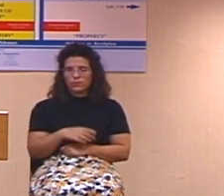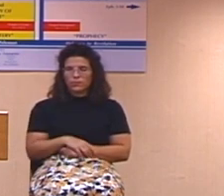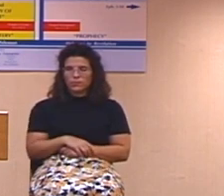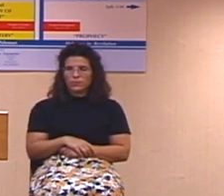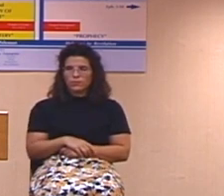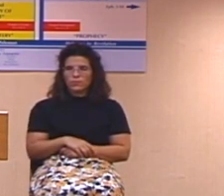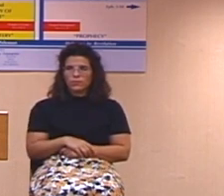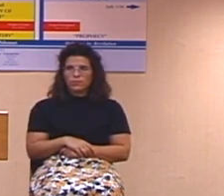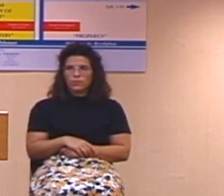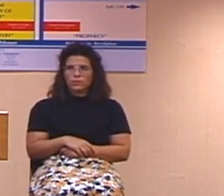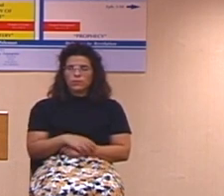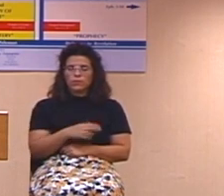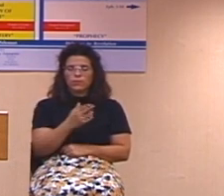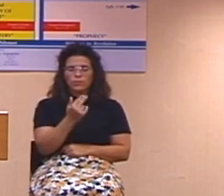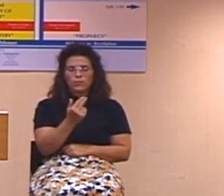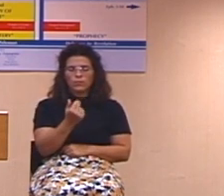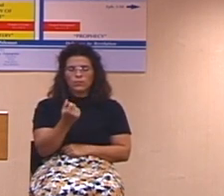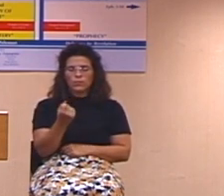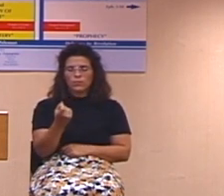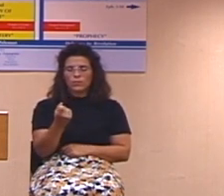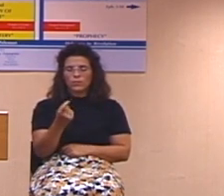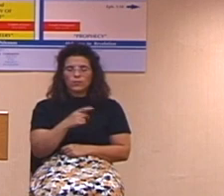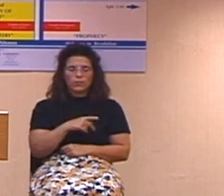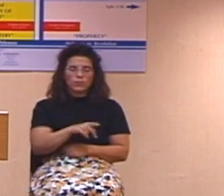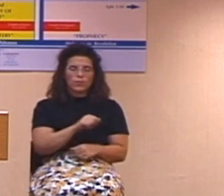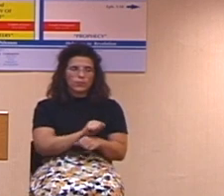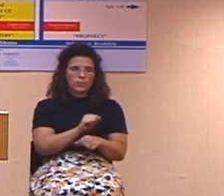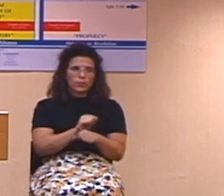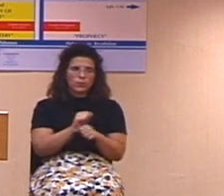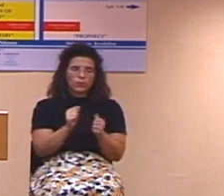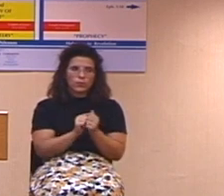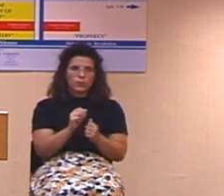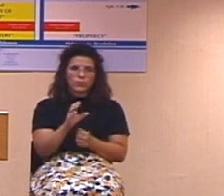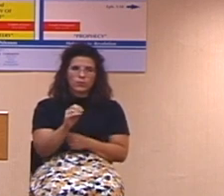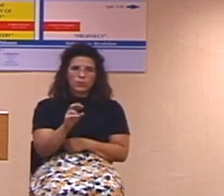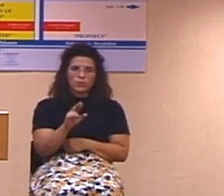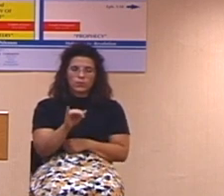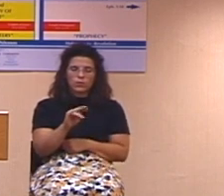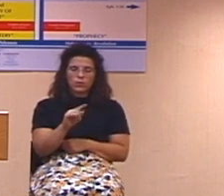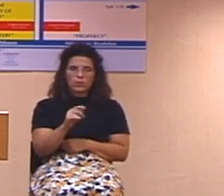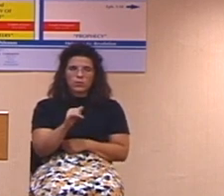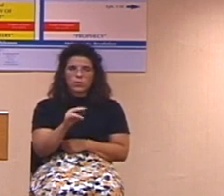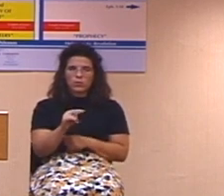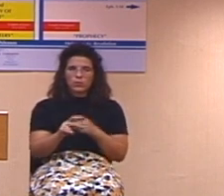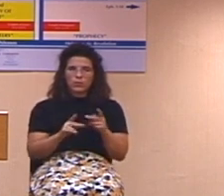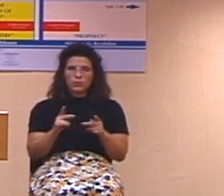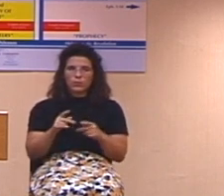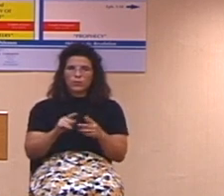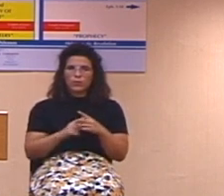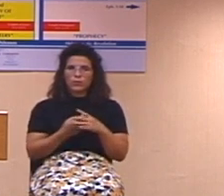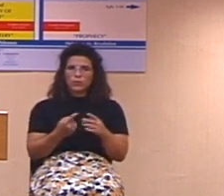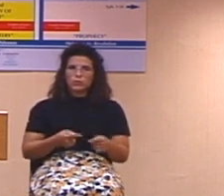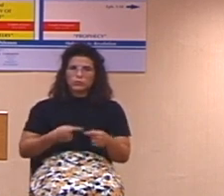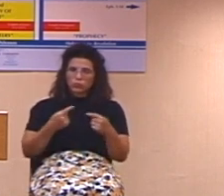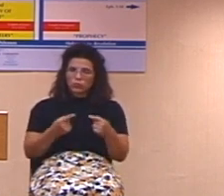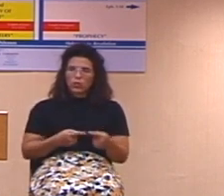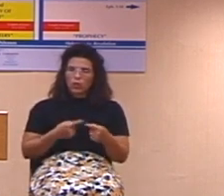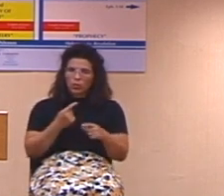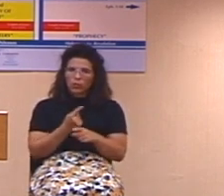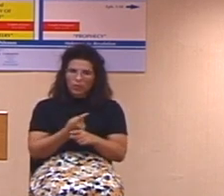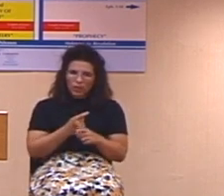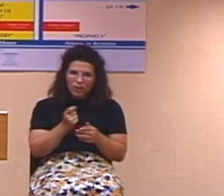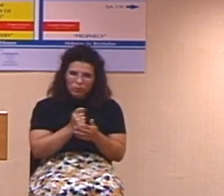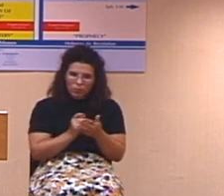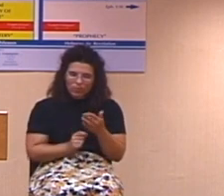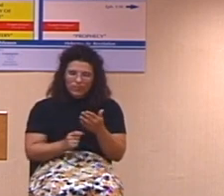Paul has been dealing with the Corinthians. In the beginning, it was a struggle for him, wasn't it? He at least wrote